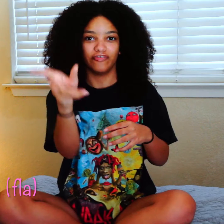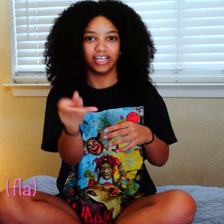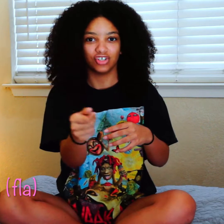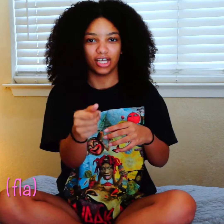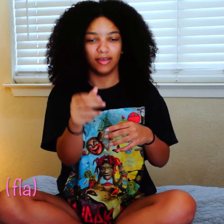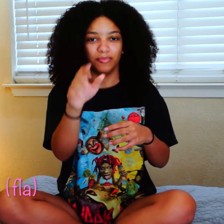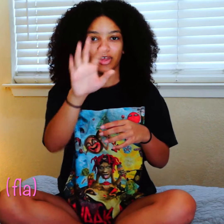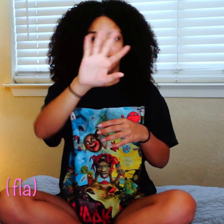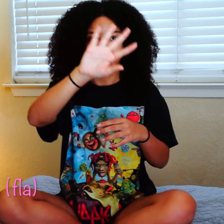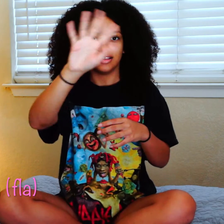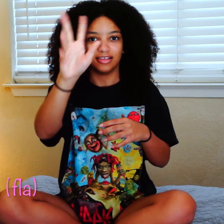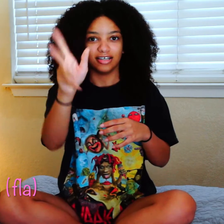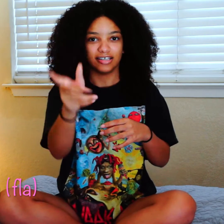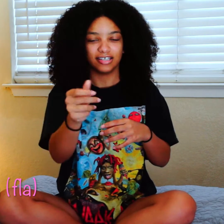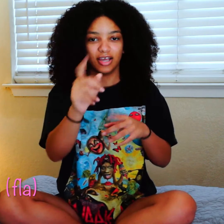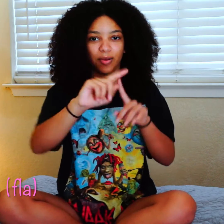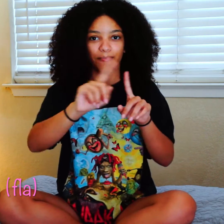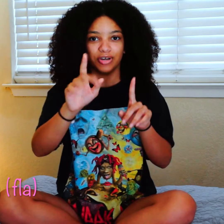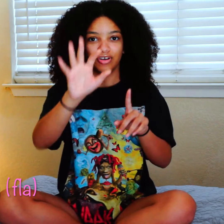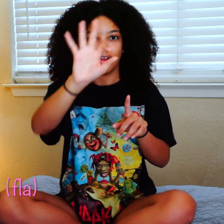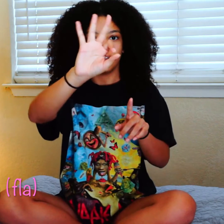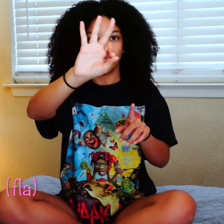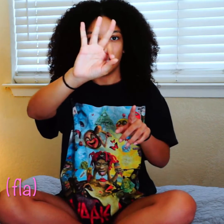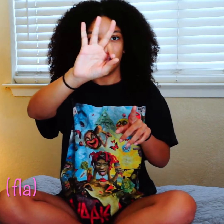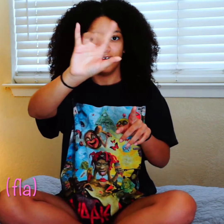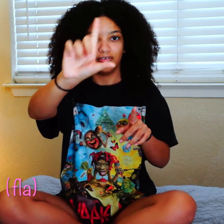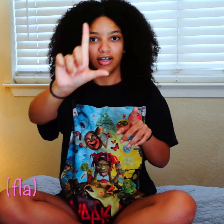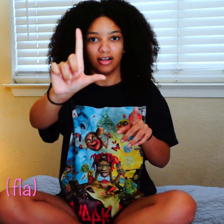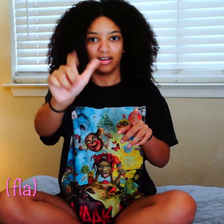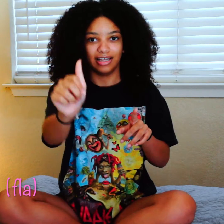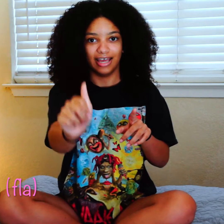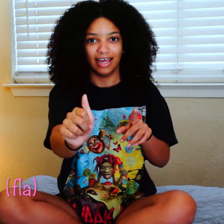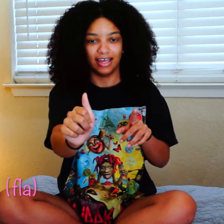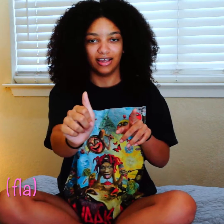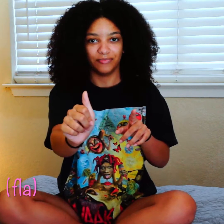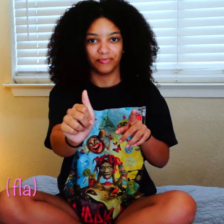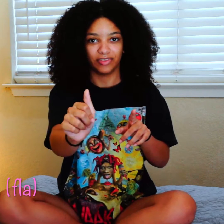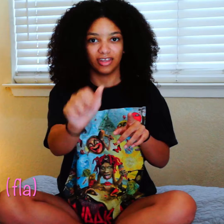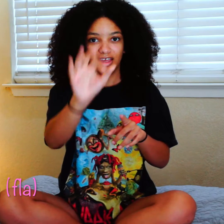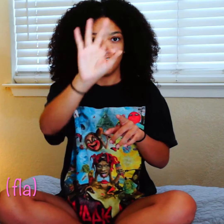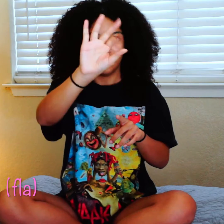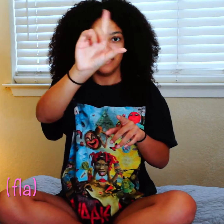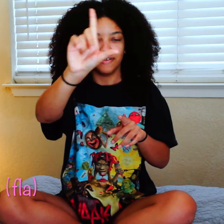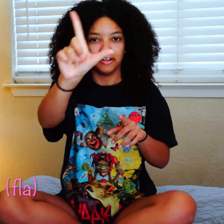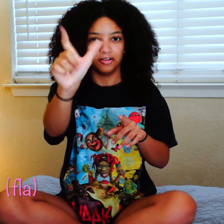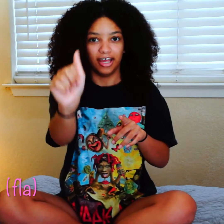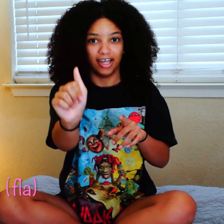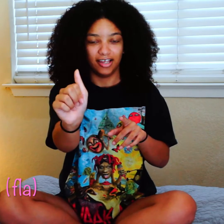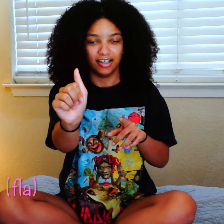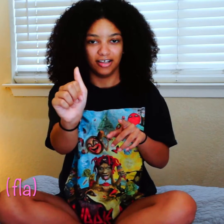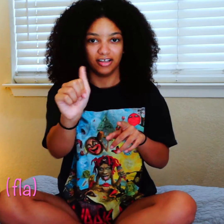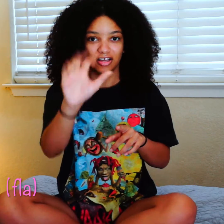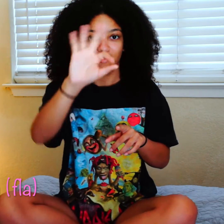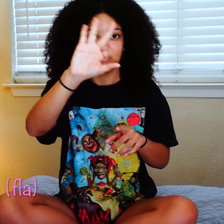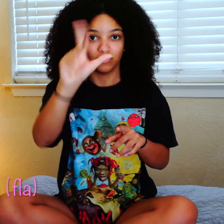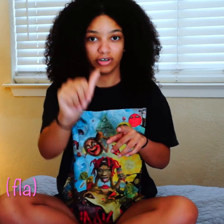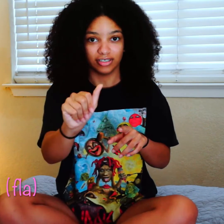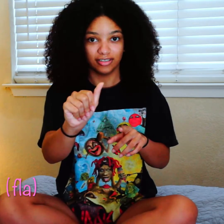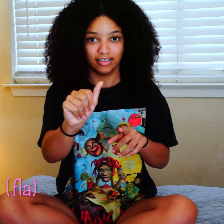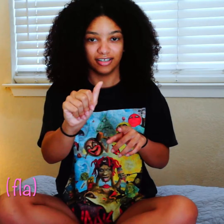shape, like this. But you're doing F-L-A. F-L-A. Florida. And